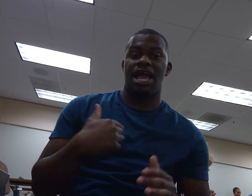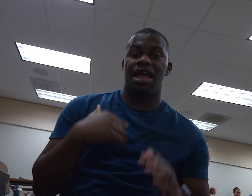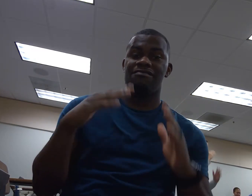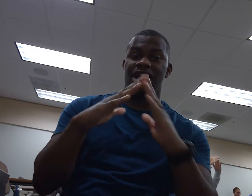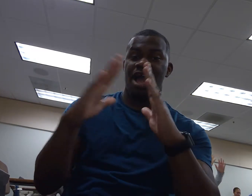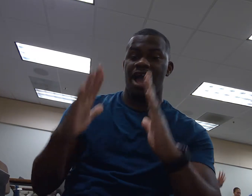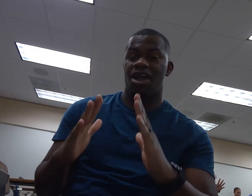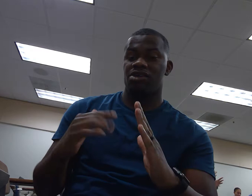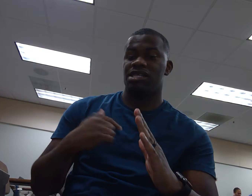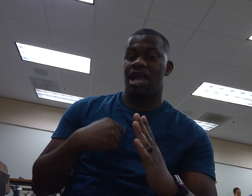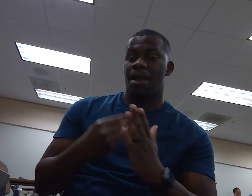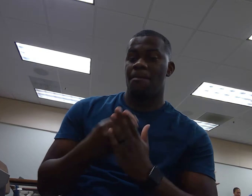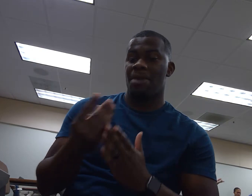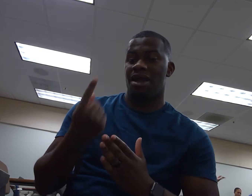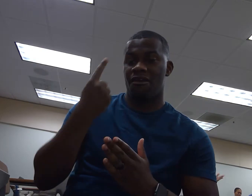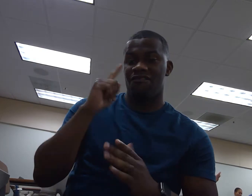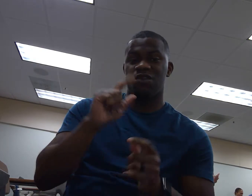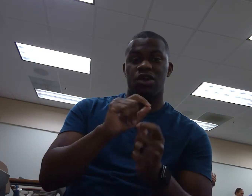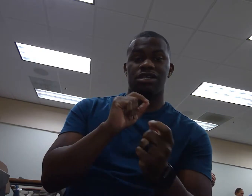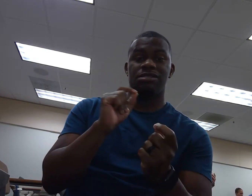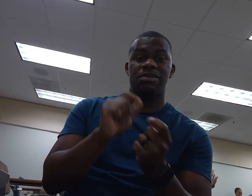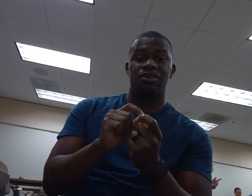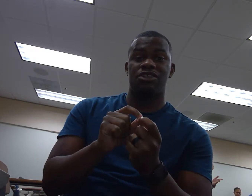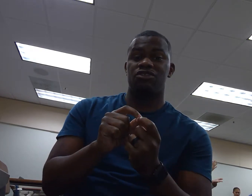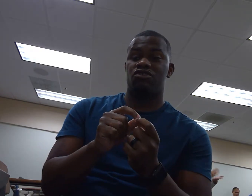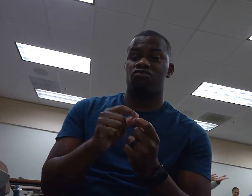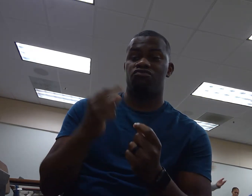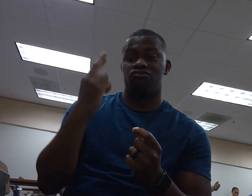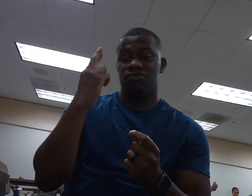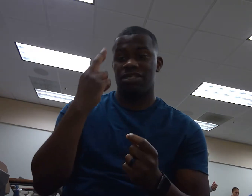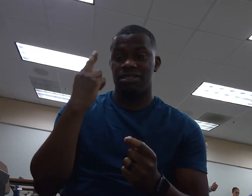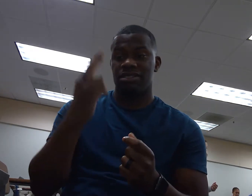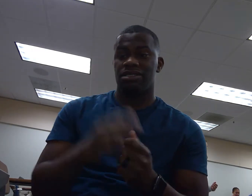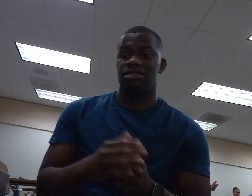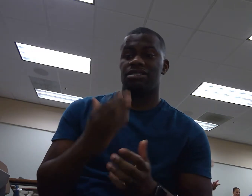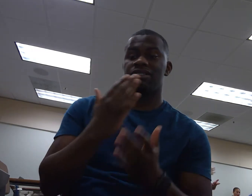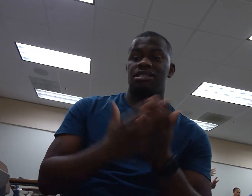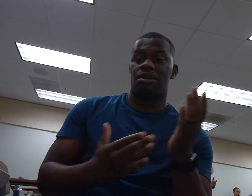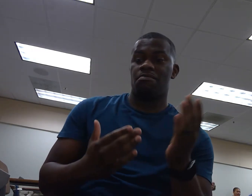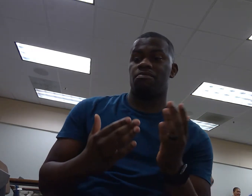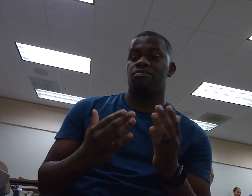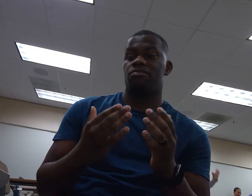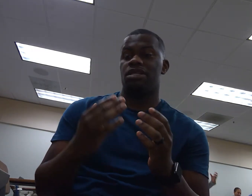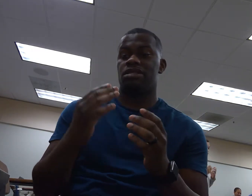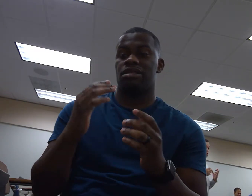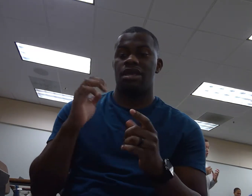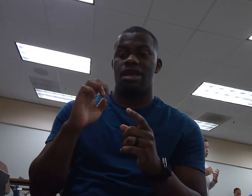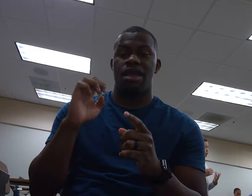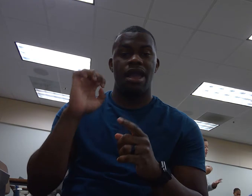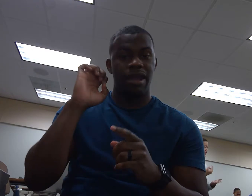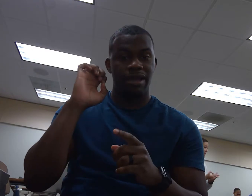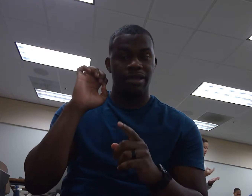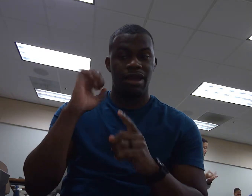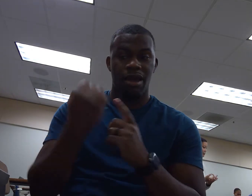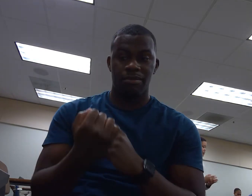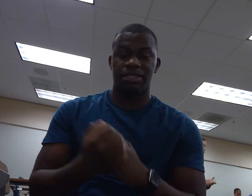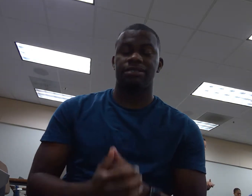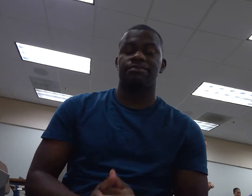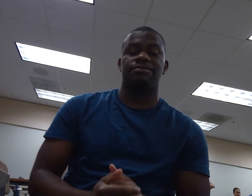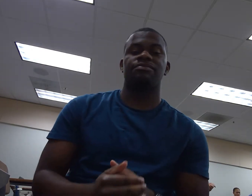emotional, some of them potentially economic, but it depends on your personal context, where you are in your life and what